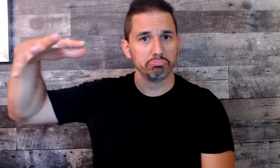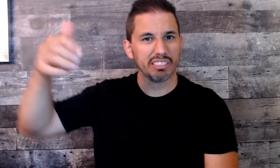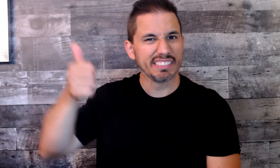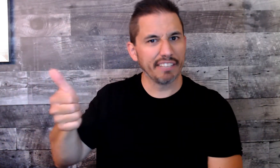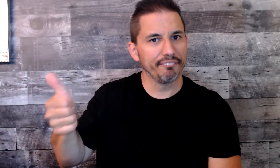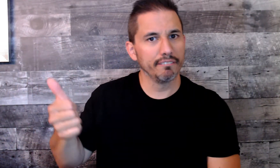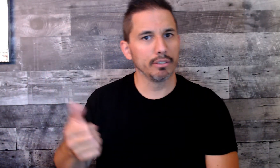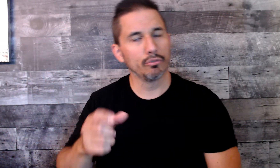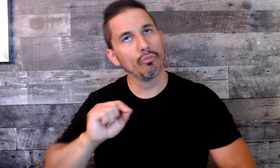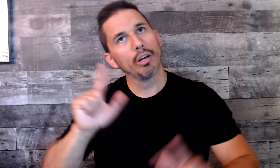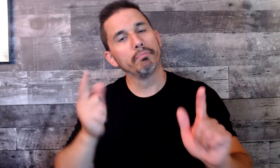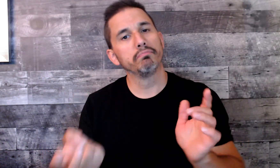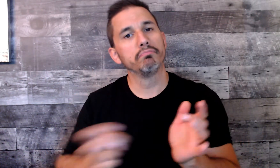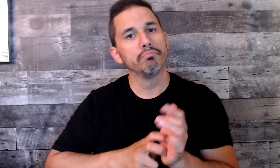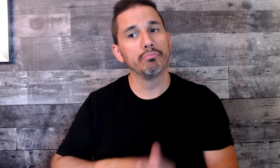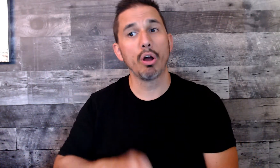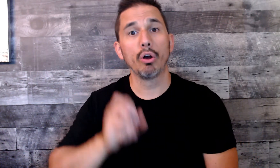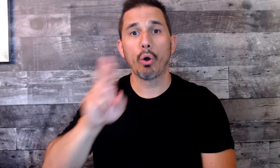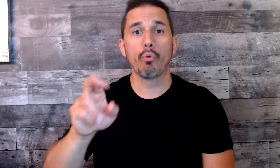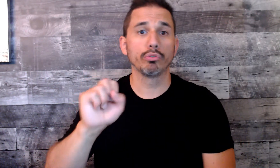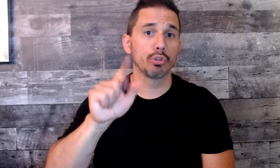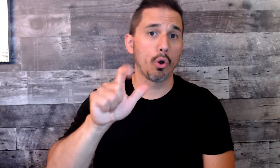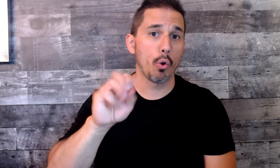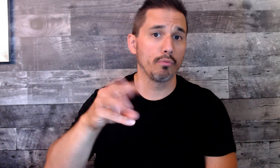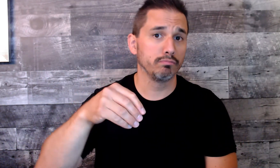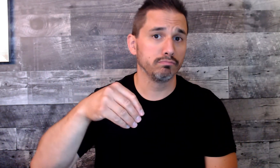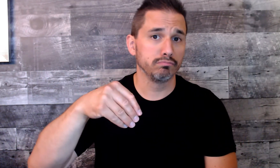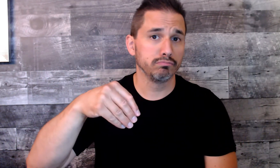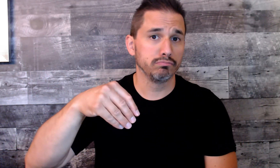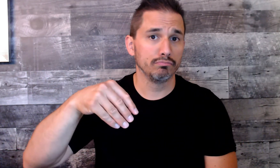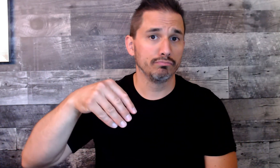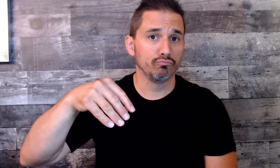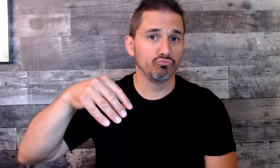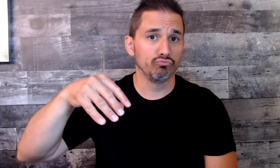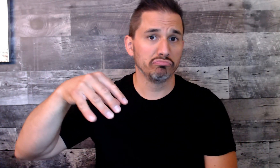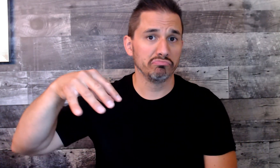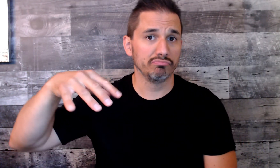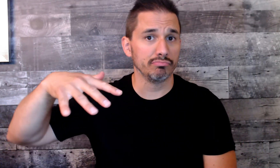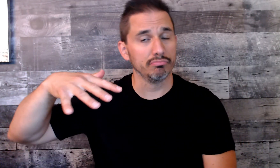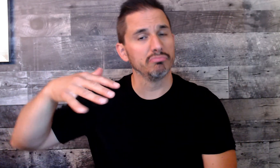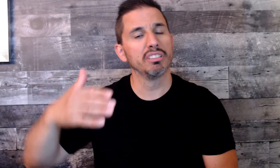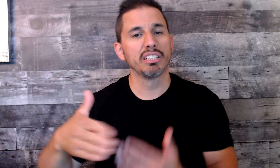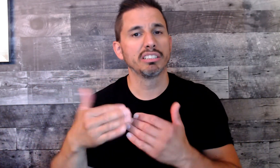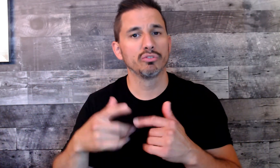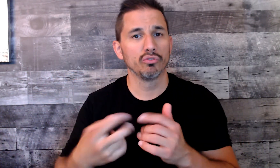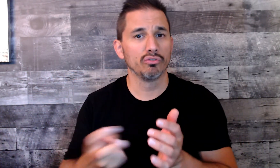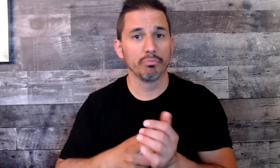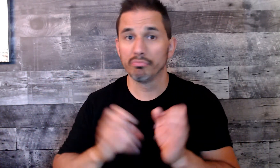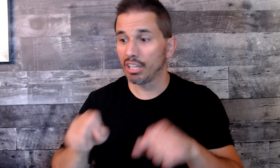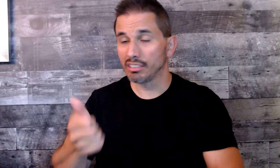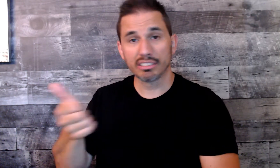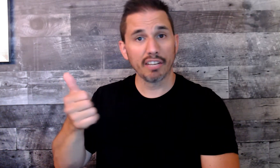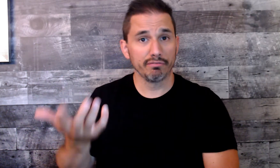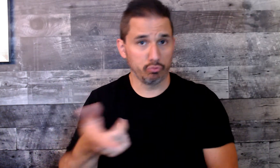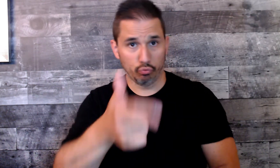lights. And that would help you to wake up in the morning. Or you could have it slowly come on, not all at